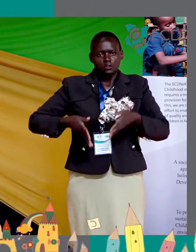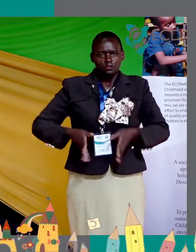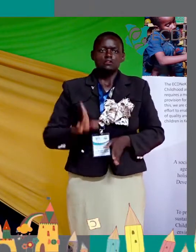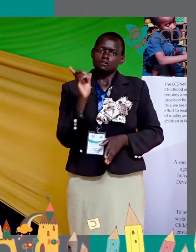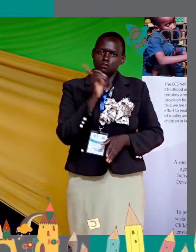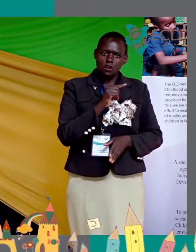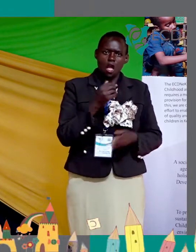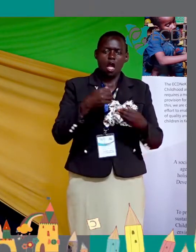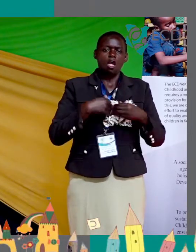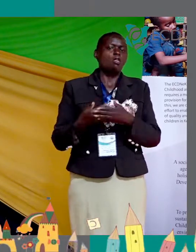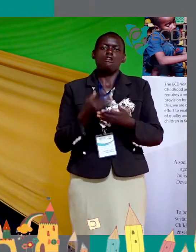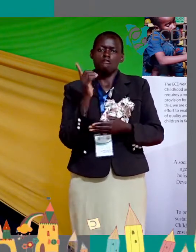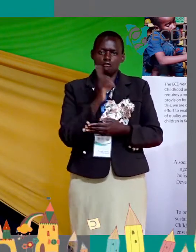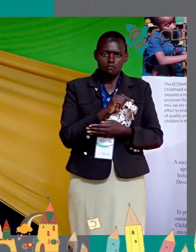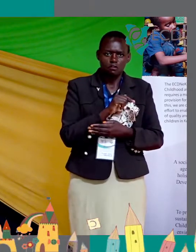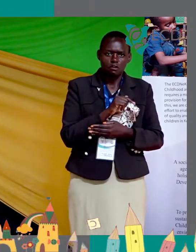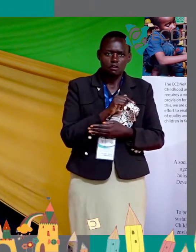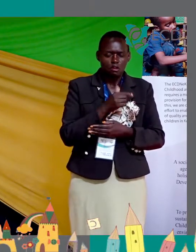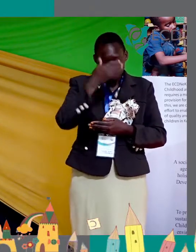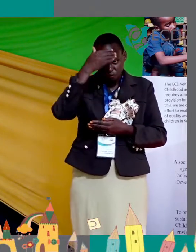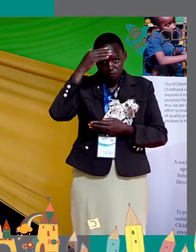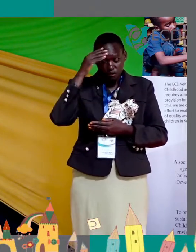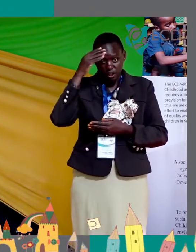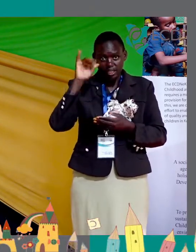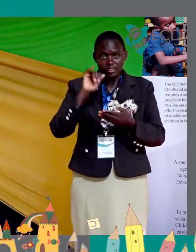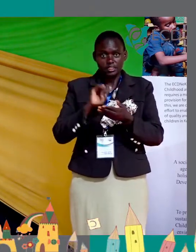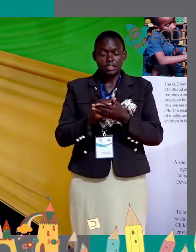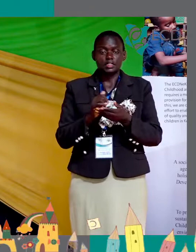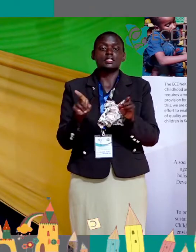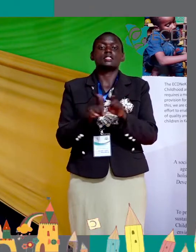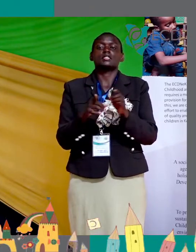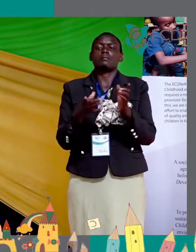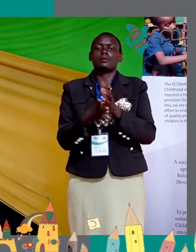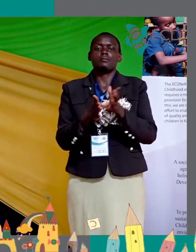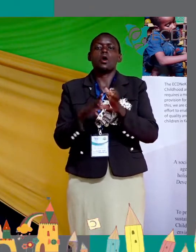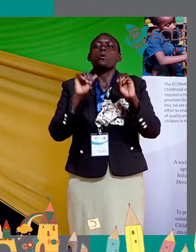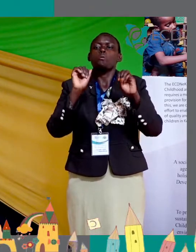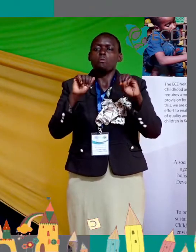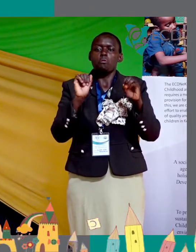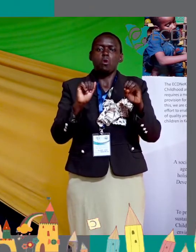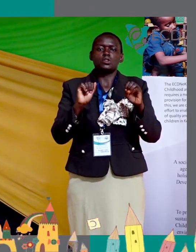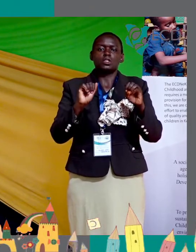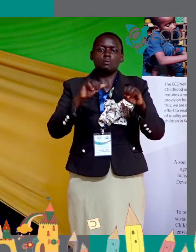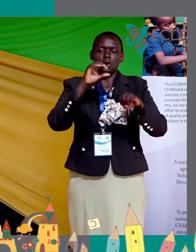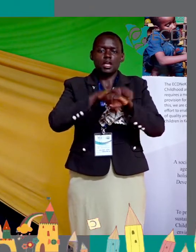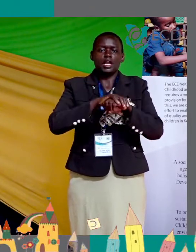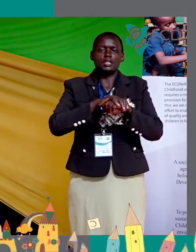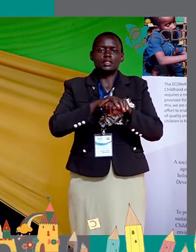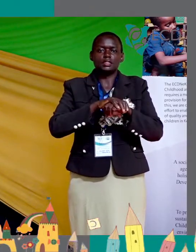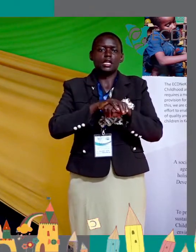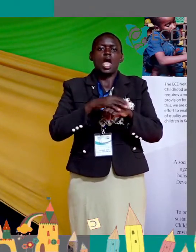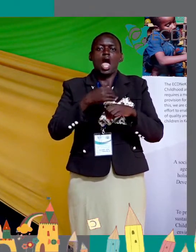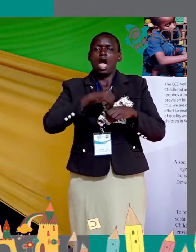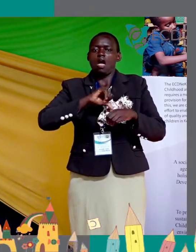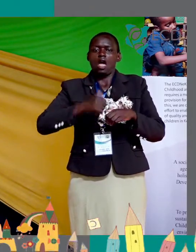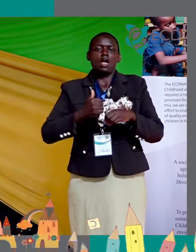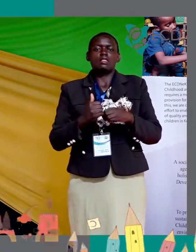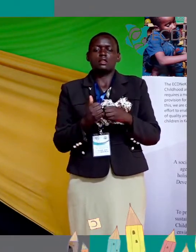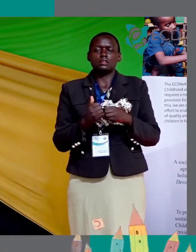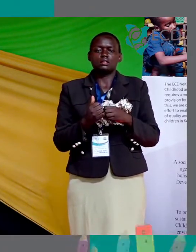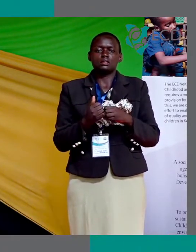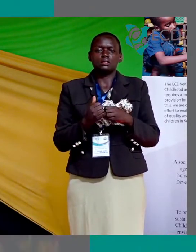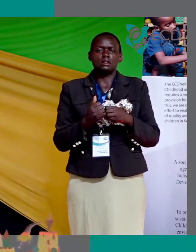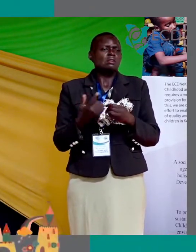she has a baby. We even forget that with that situation, she could even be having fistulae, and most of them are